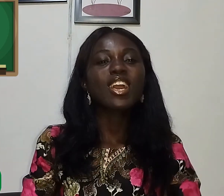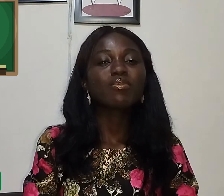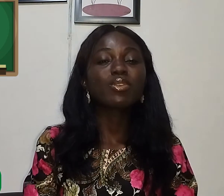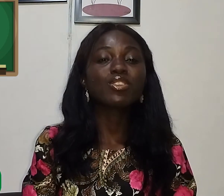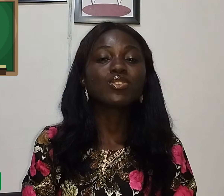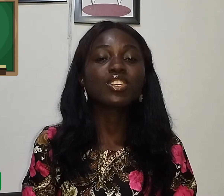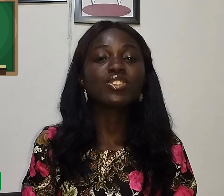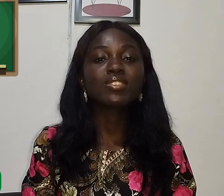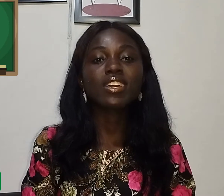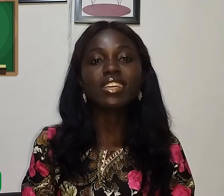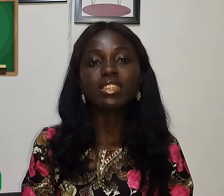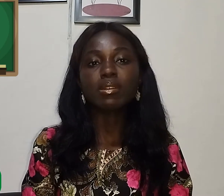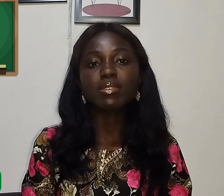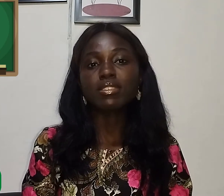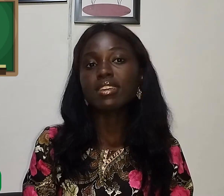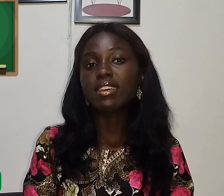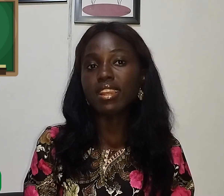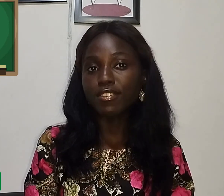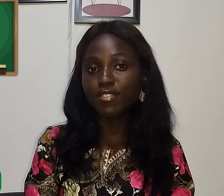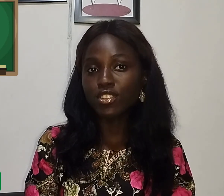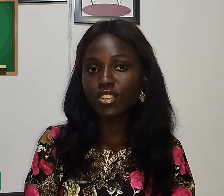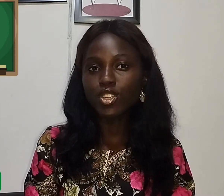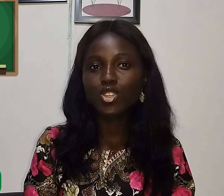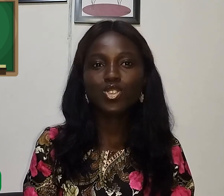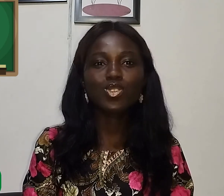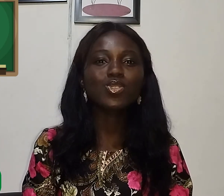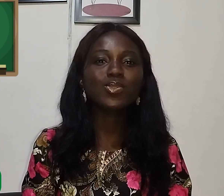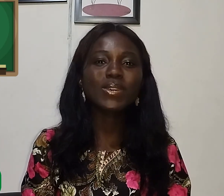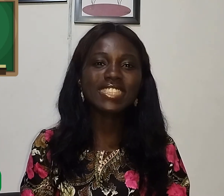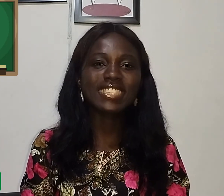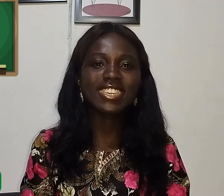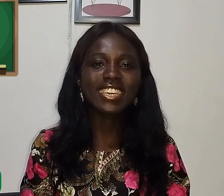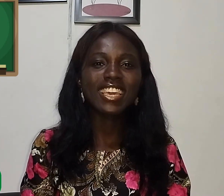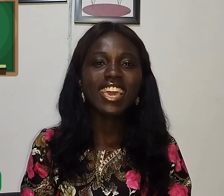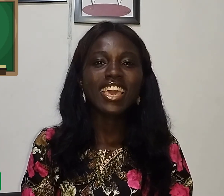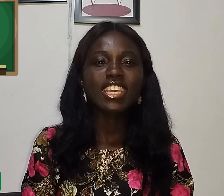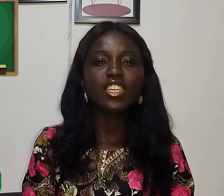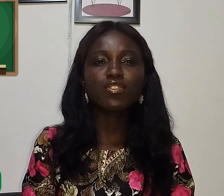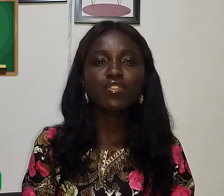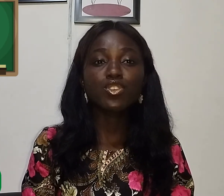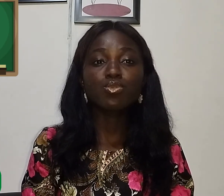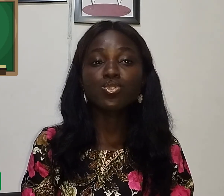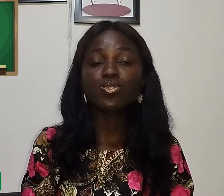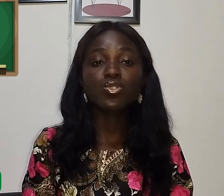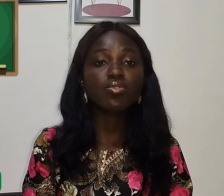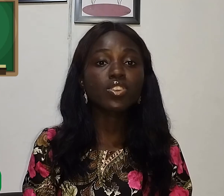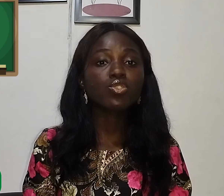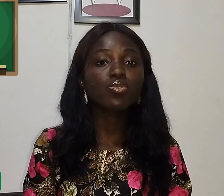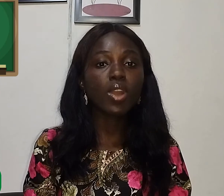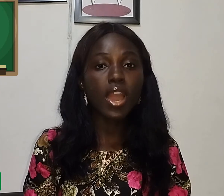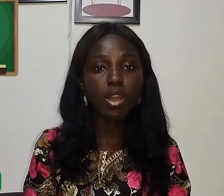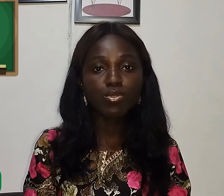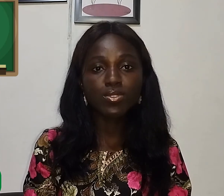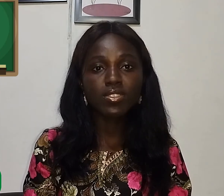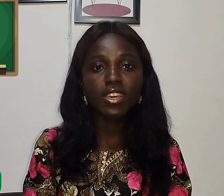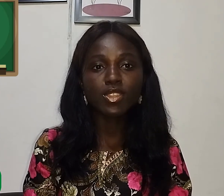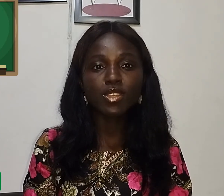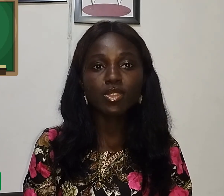We're going to learn to sign numbers 11 to 20. If you do not already know how to sign